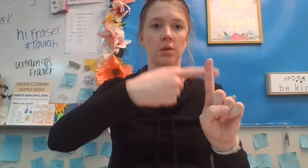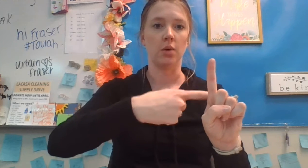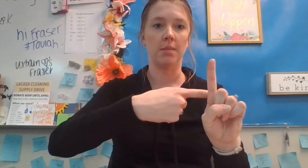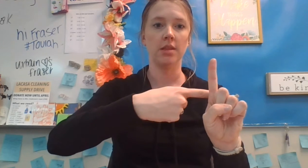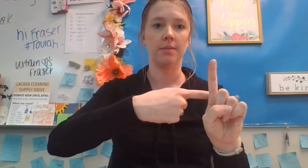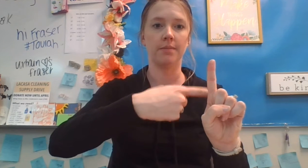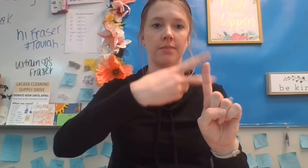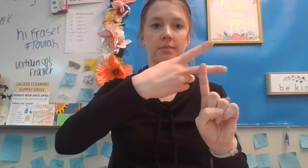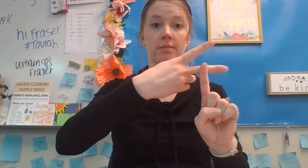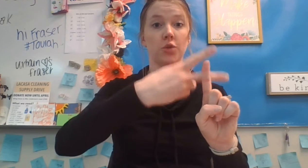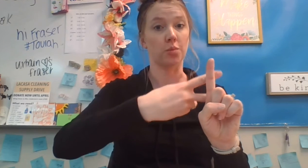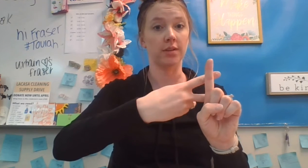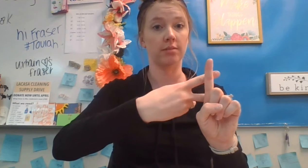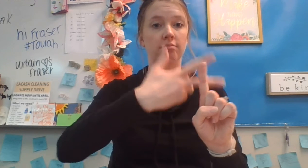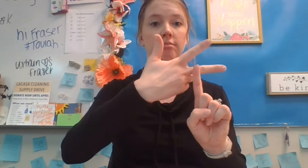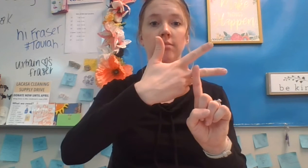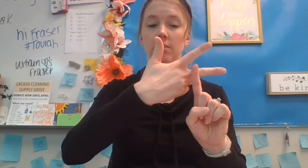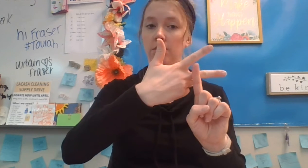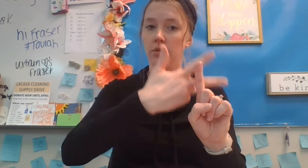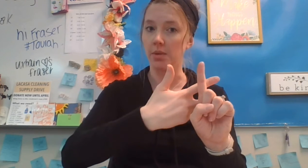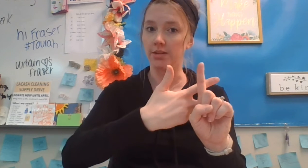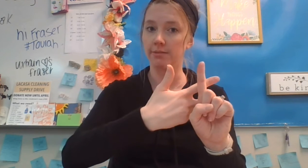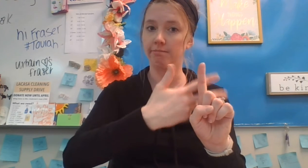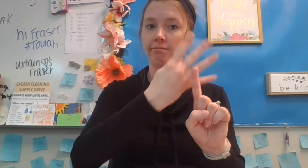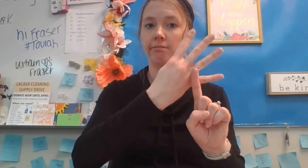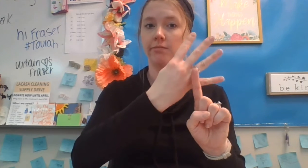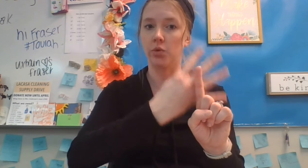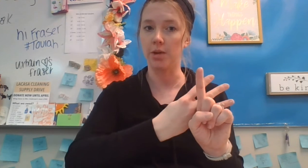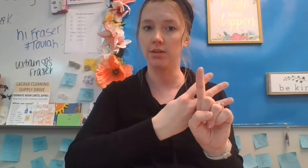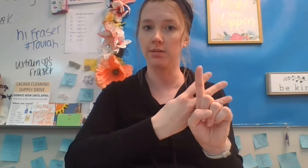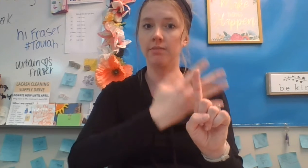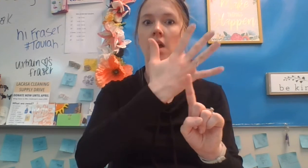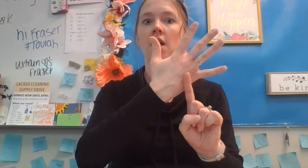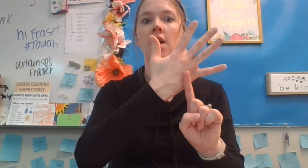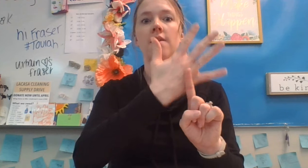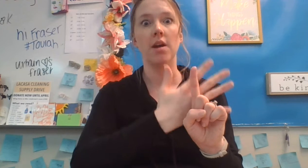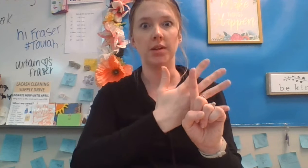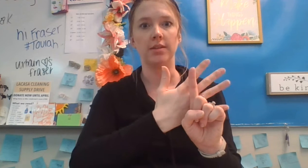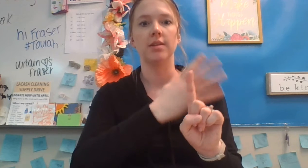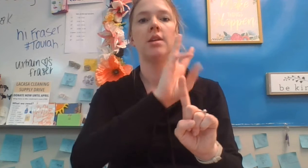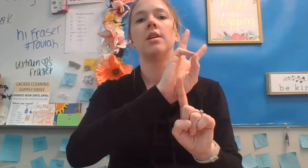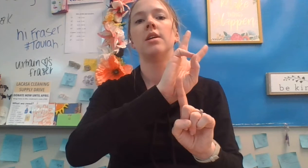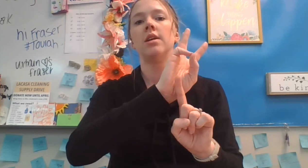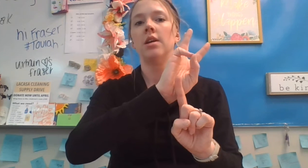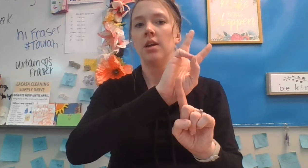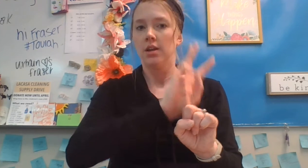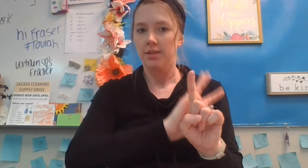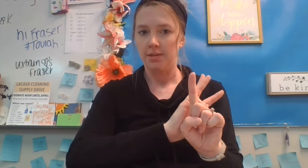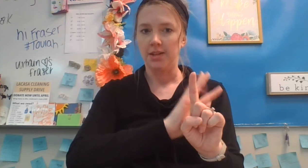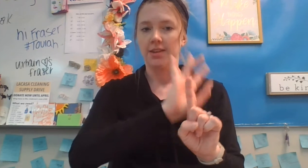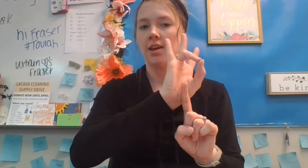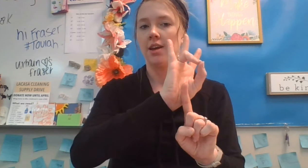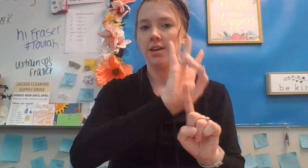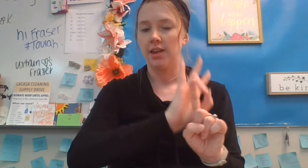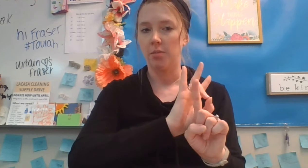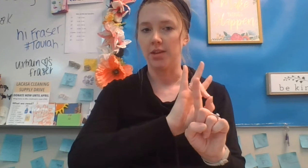1 month, 2 months, 3 months, 4 months, 5 months, 6 months, 7